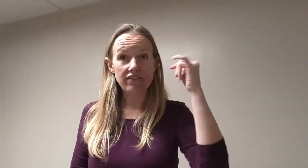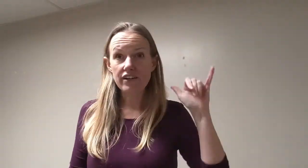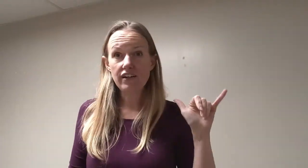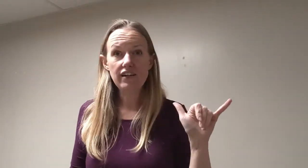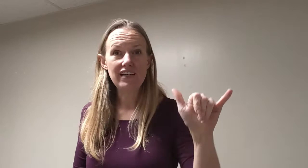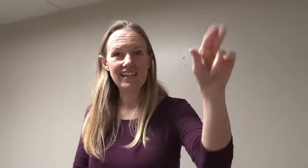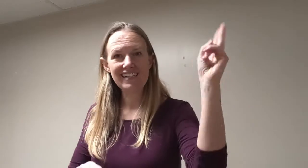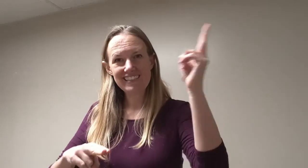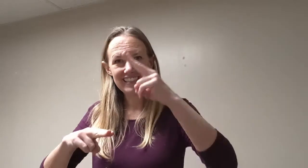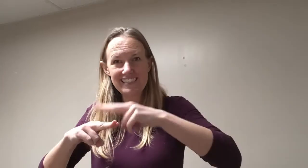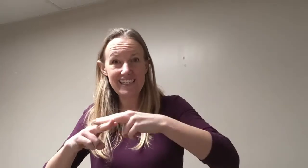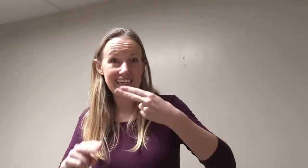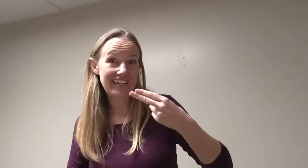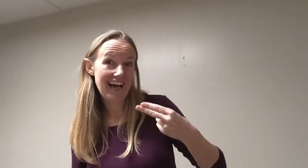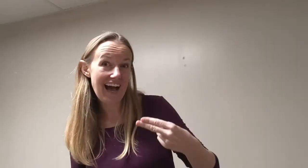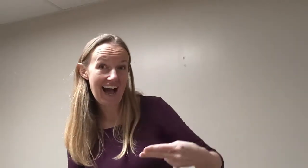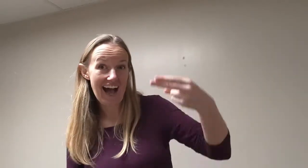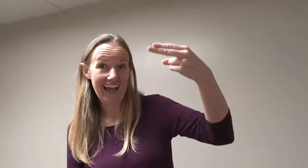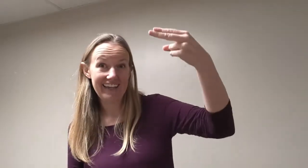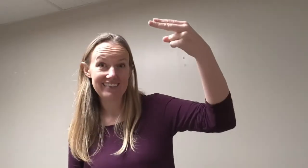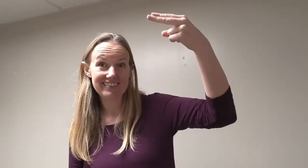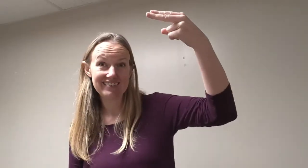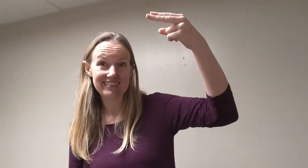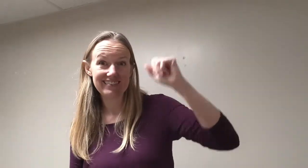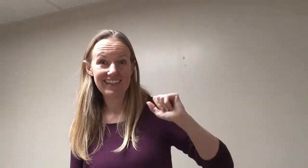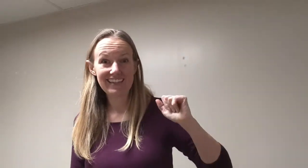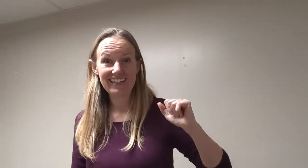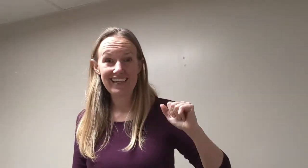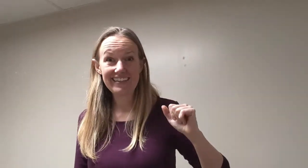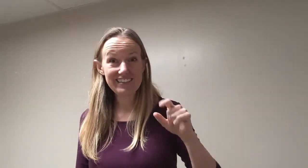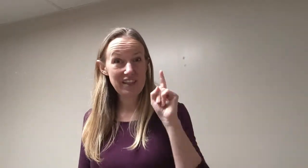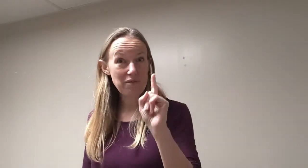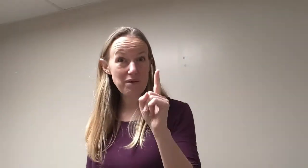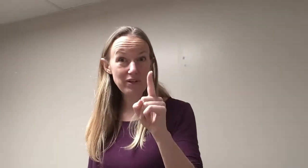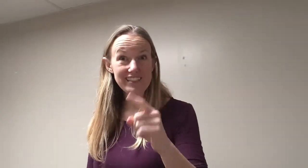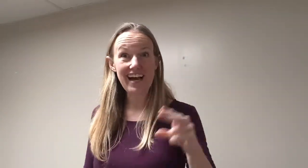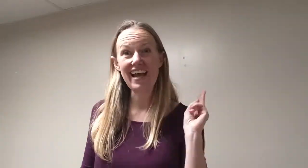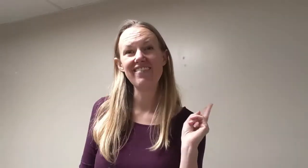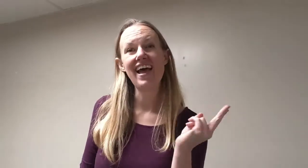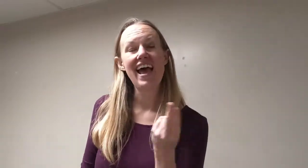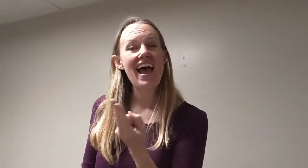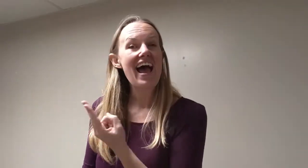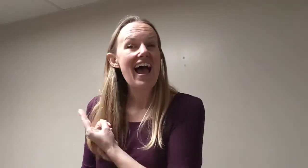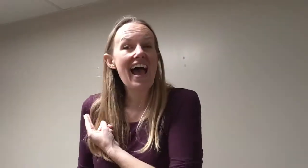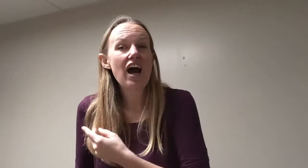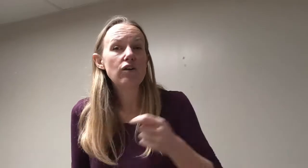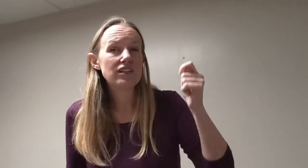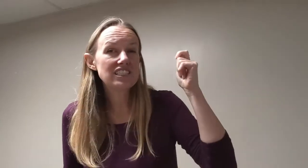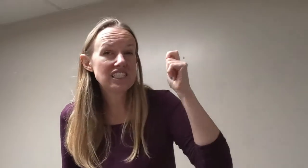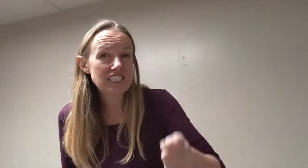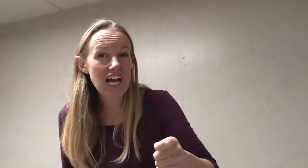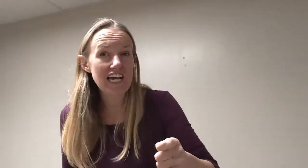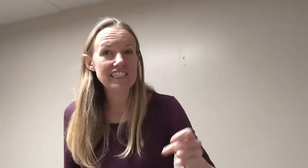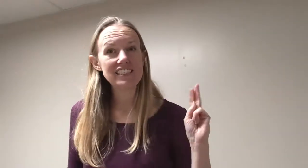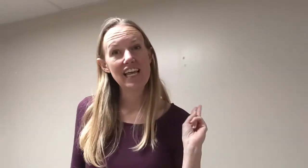Forever seated high. Let's try that one more time. Our judge